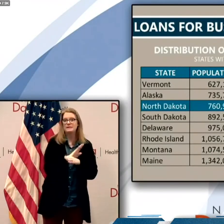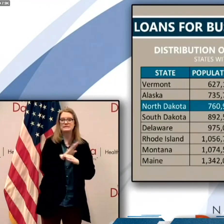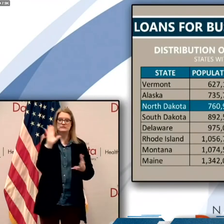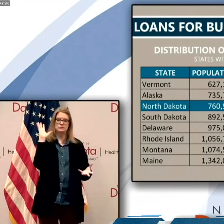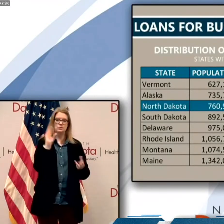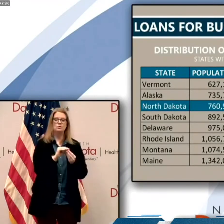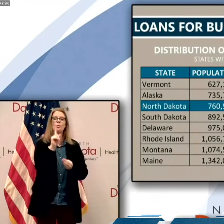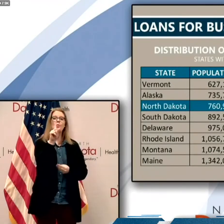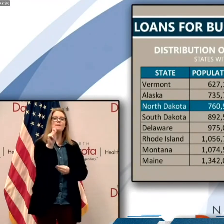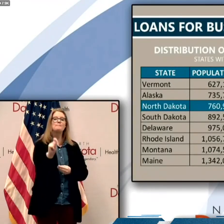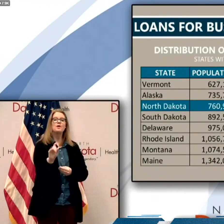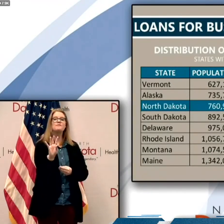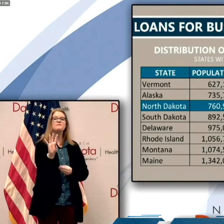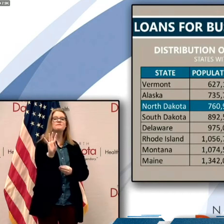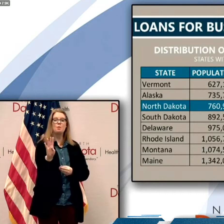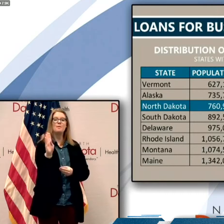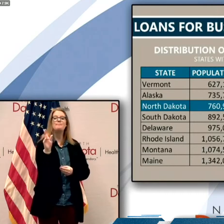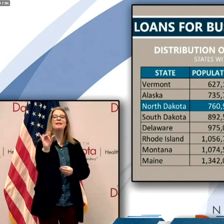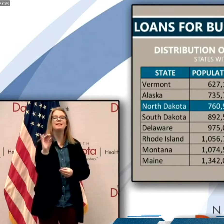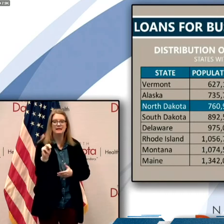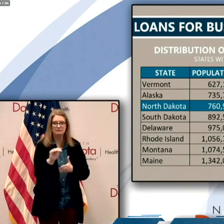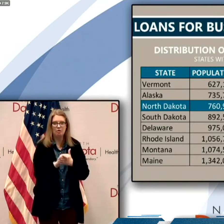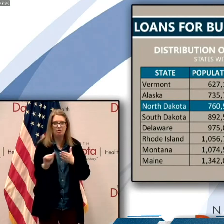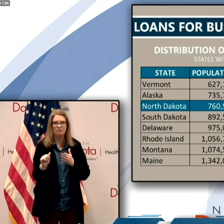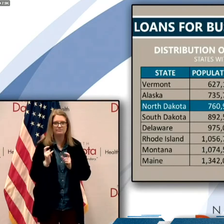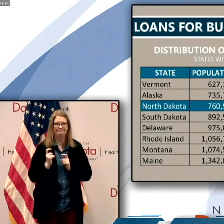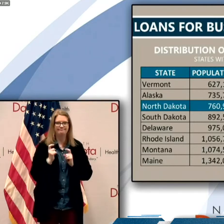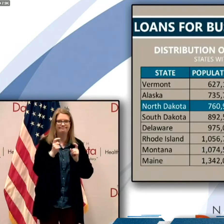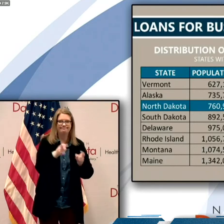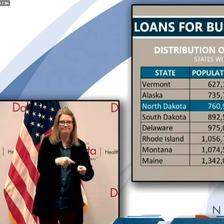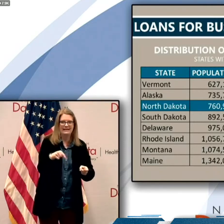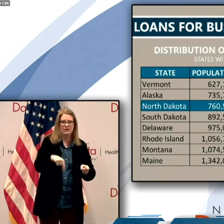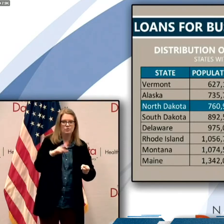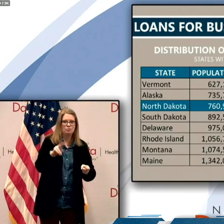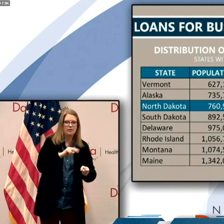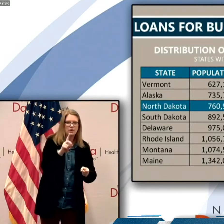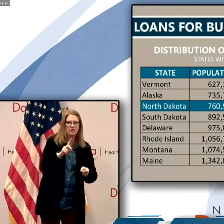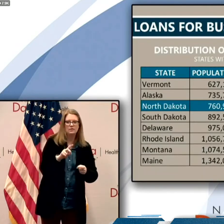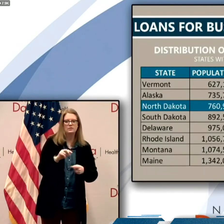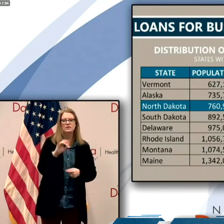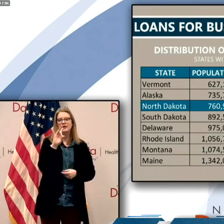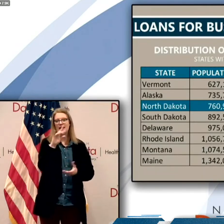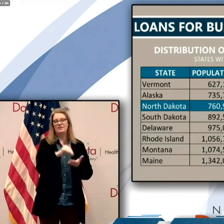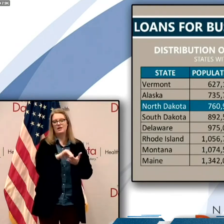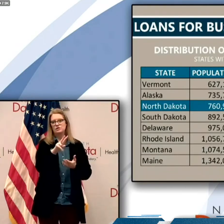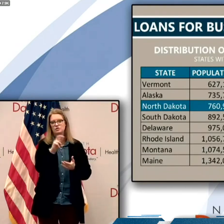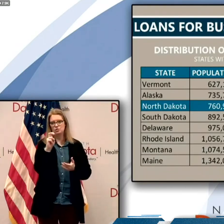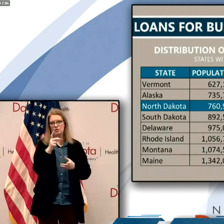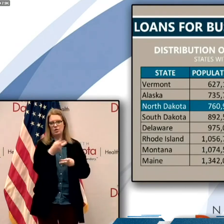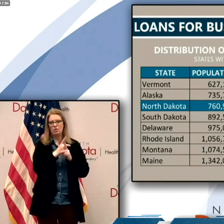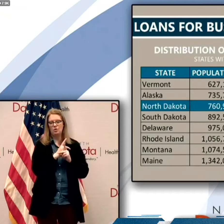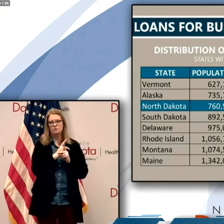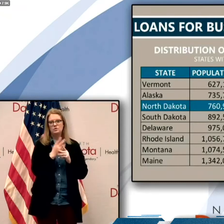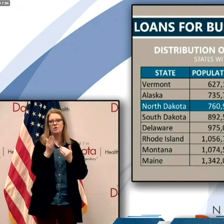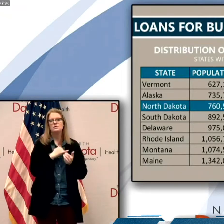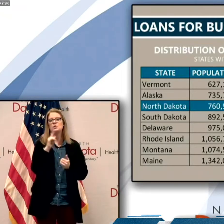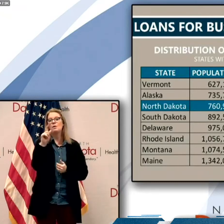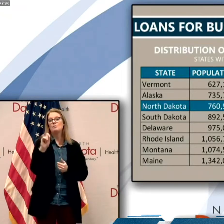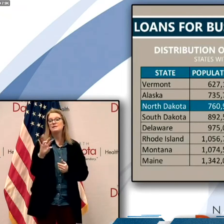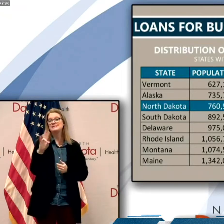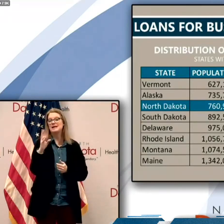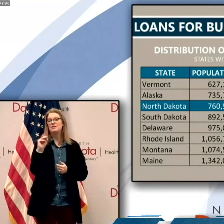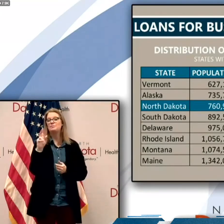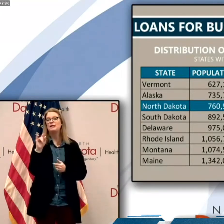nearly $1.4 billion. And those 8,200 loans are out of the nearly 1.7 million loans